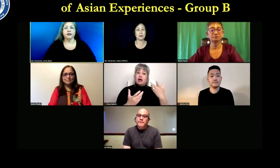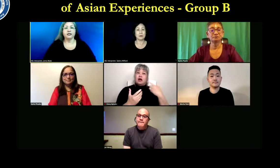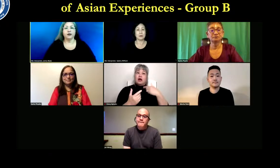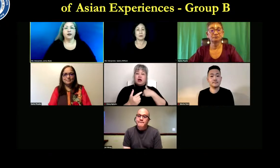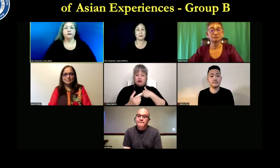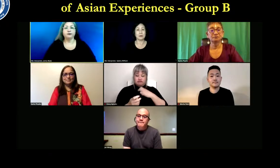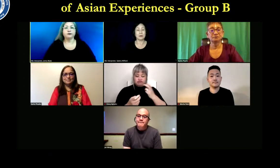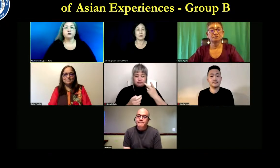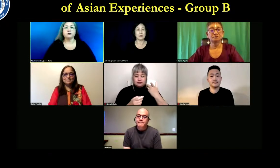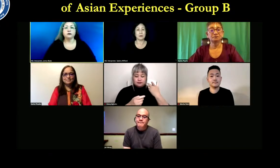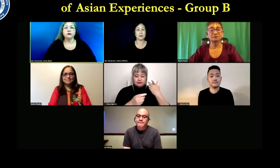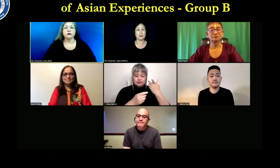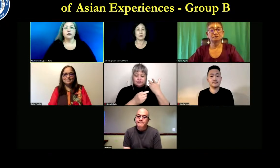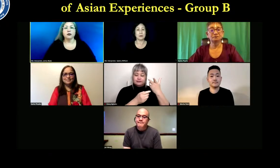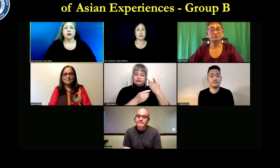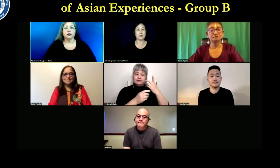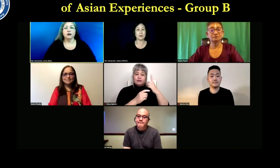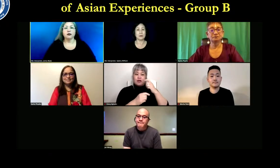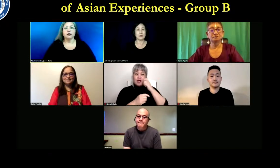family, etc.